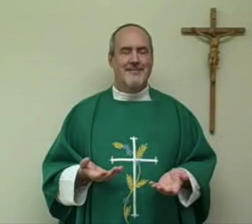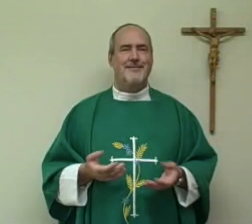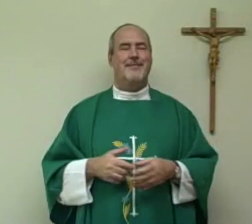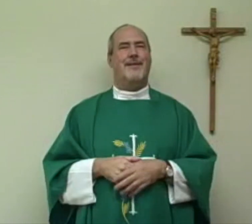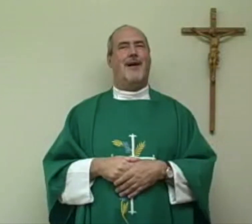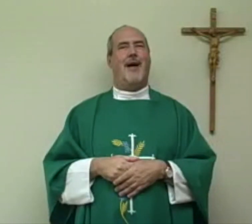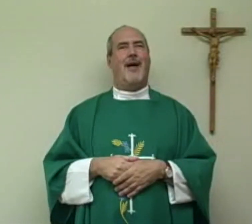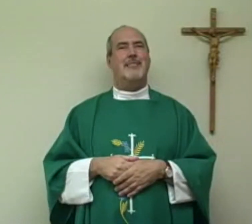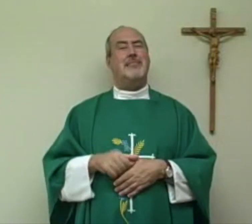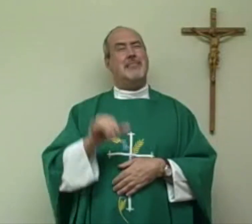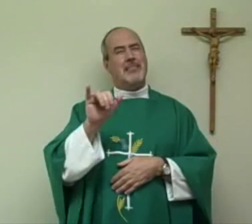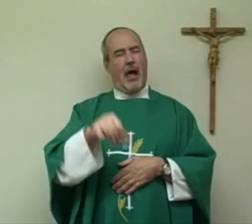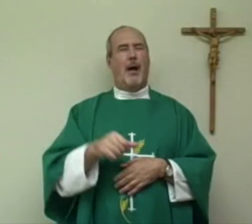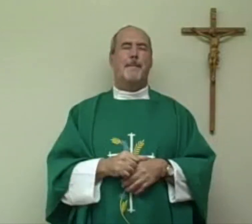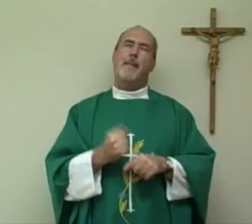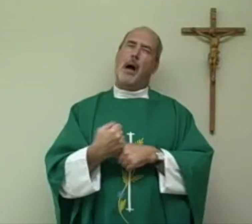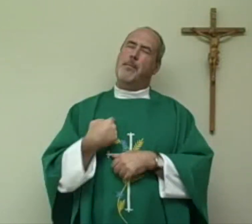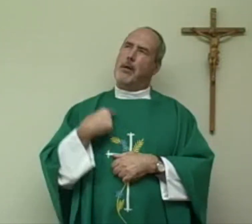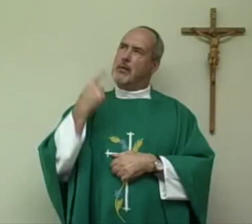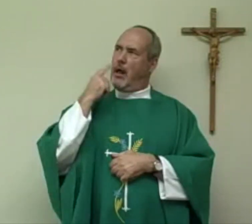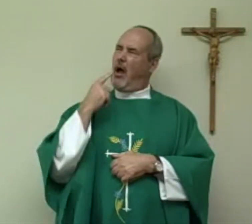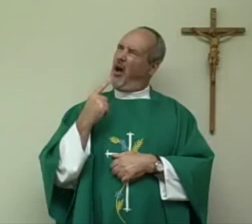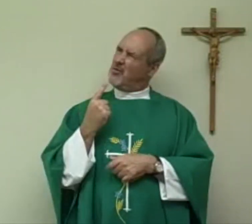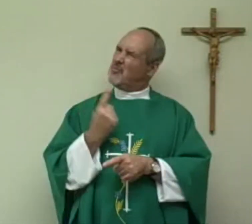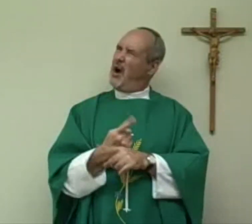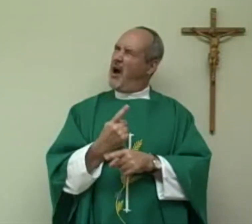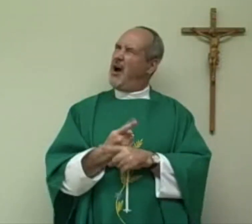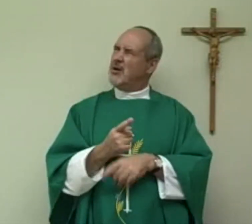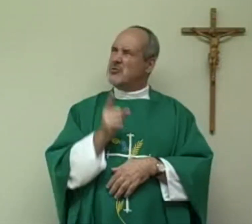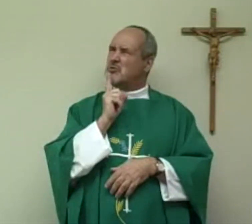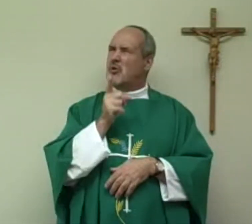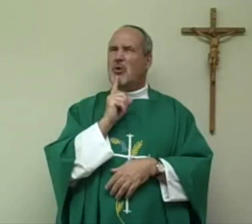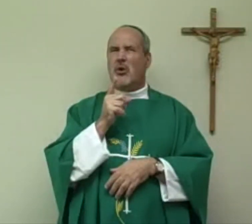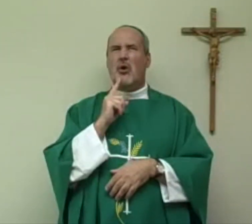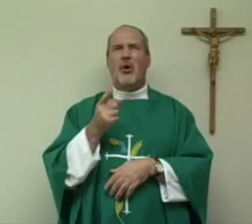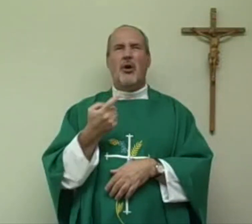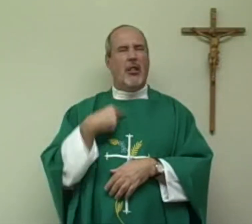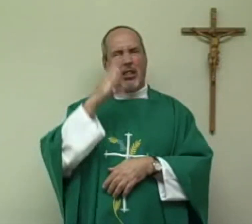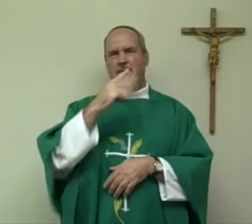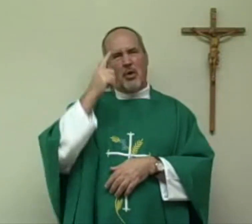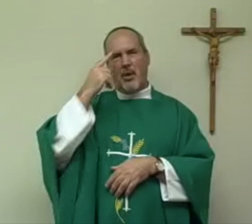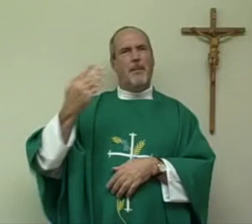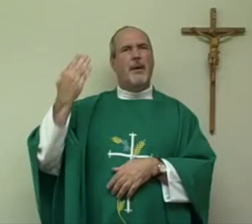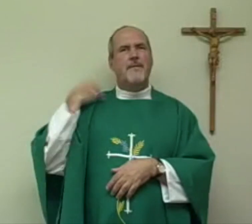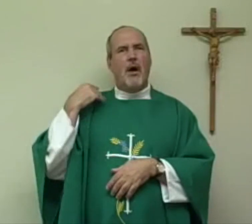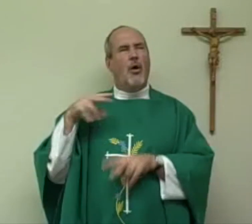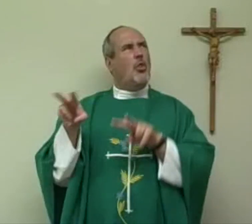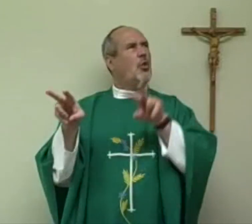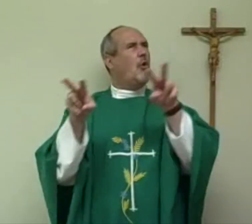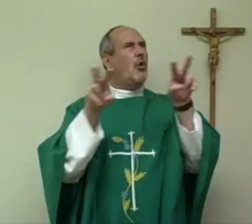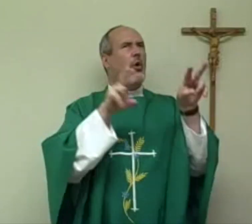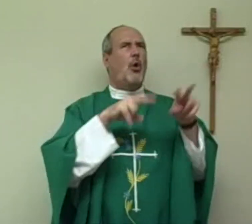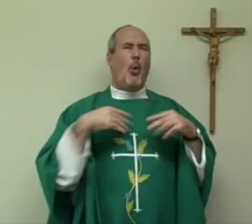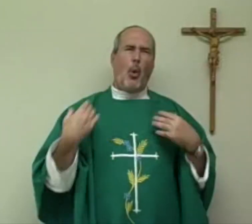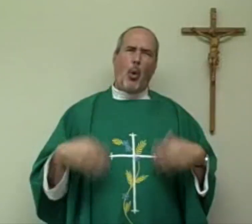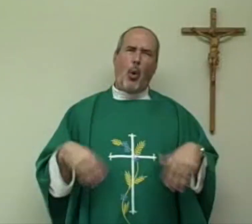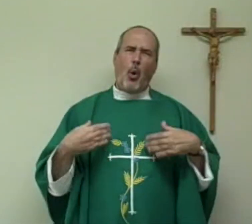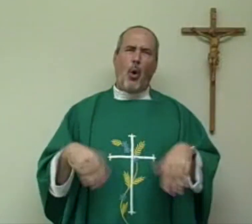visit his mother and his family. So that made me think that, this is right. I never thought about this